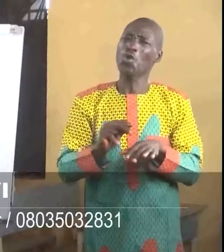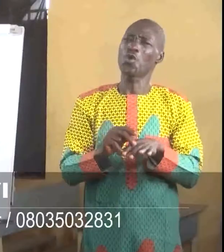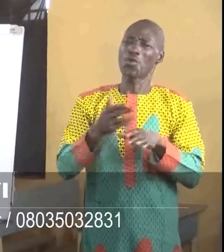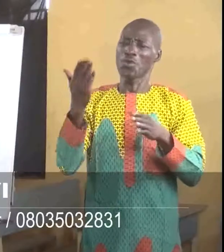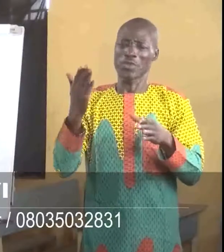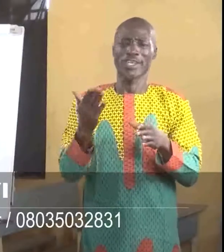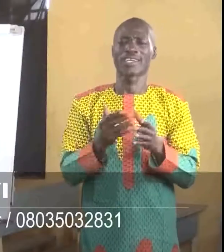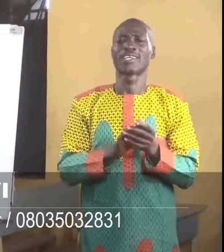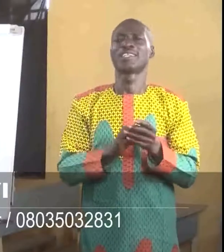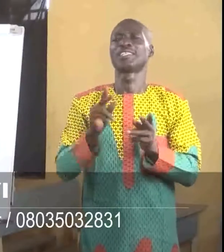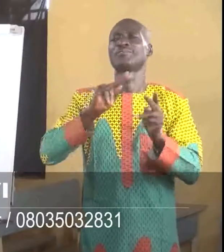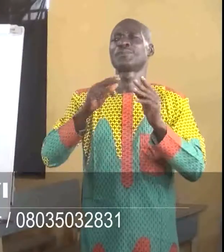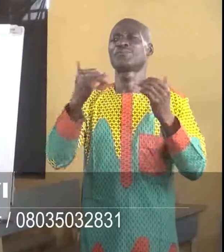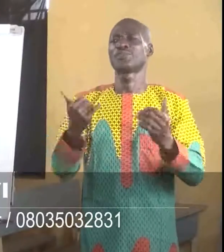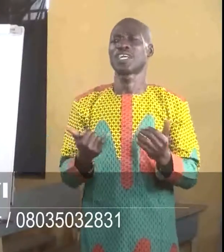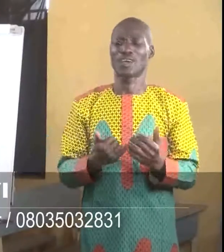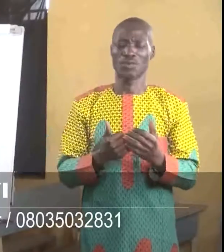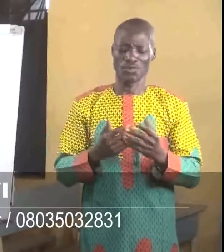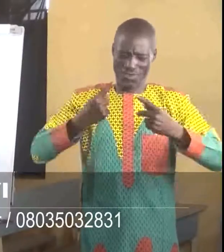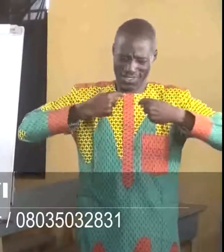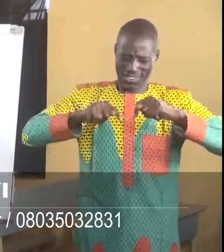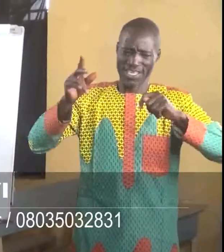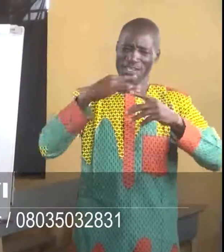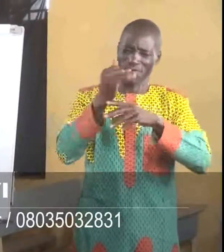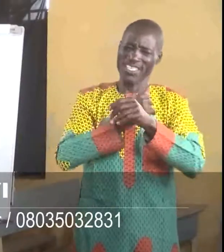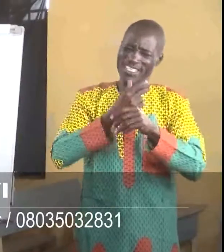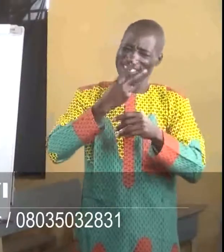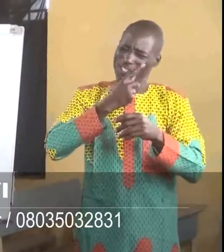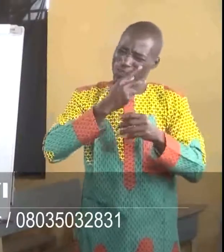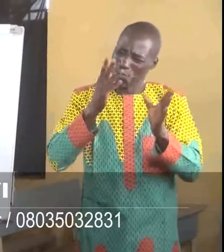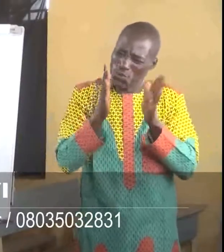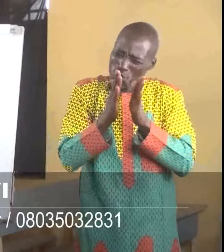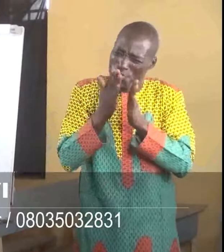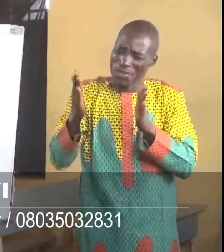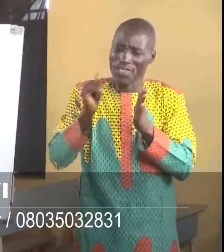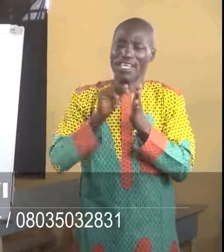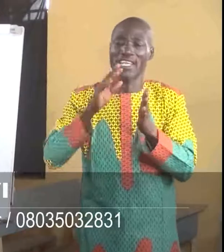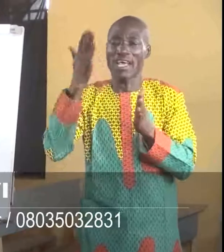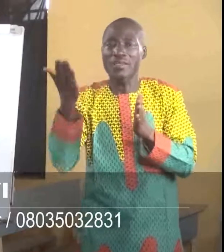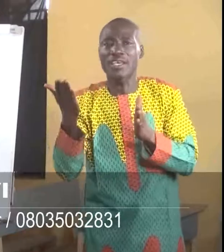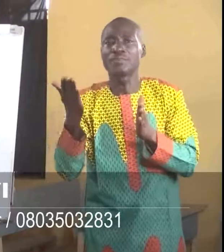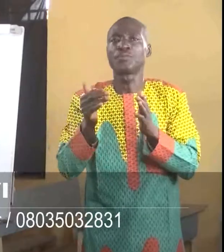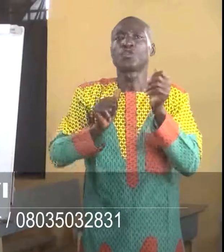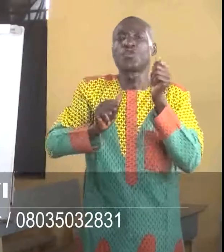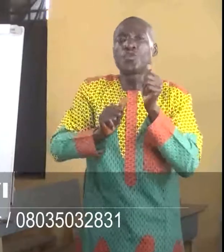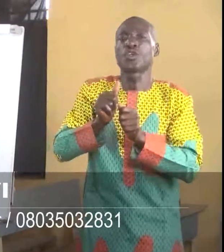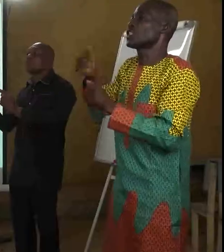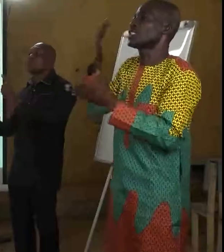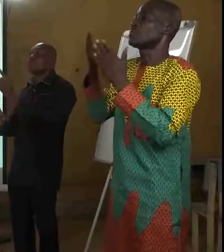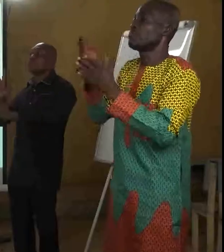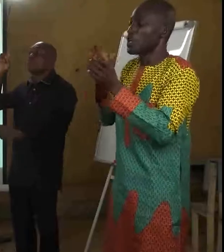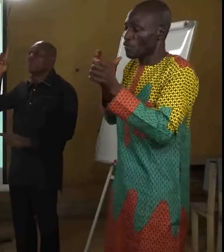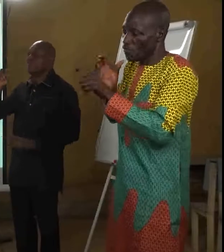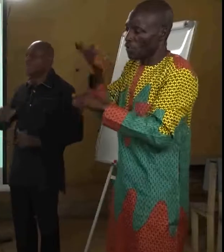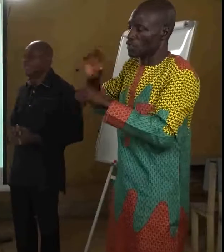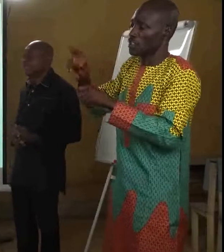longer adequate, people now scramble for that little available goods and services, which definitely will force the prices